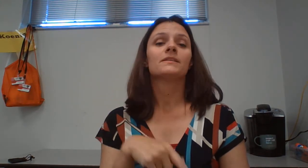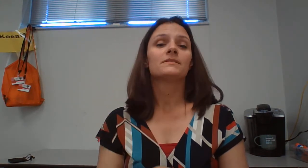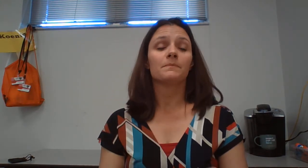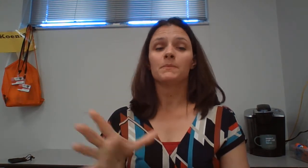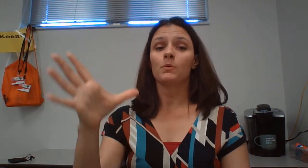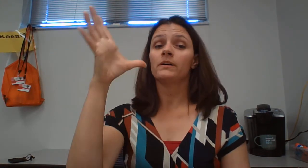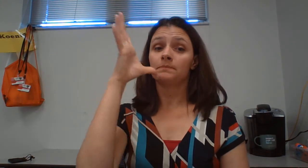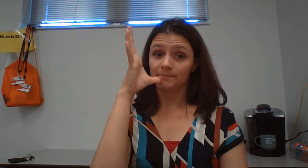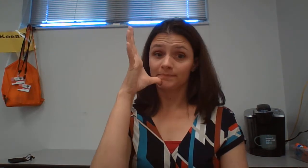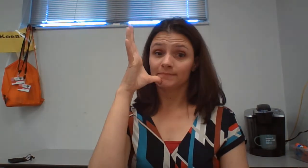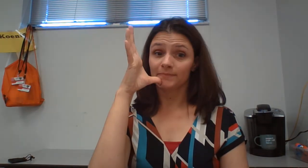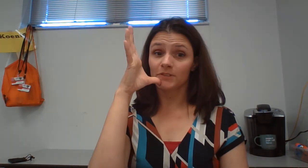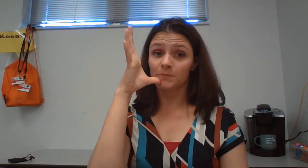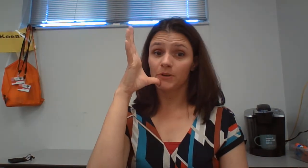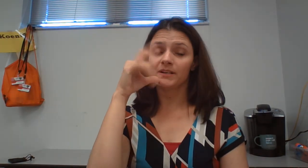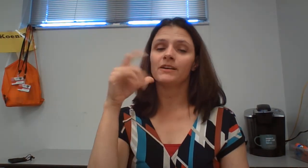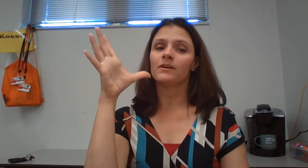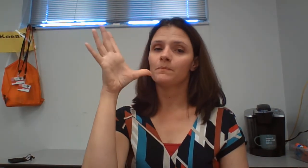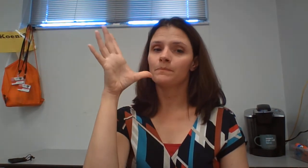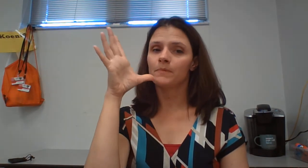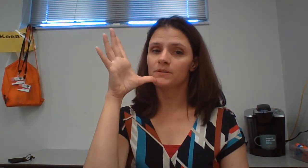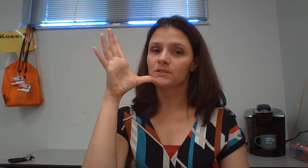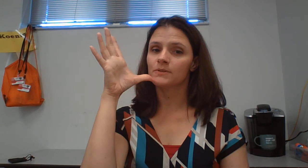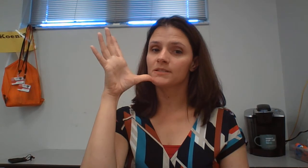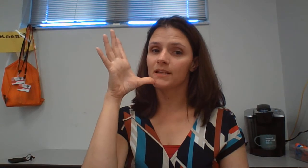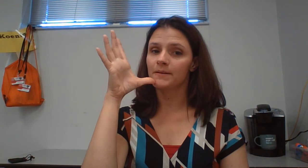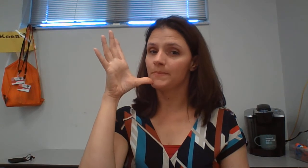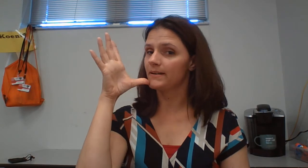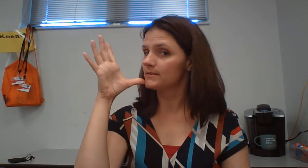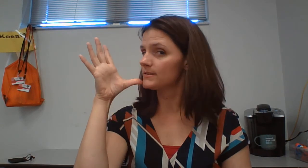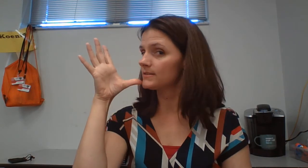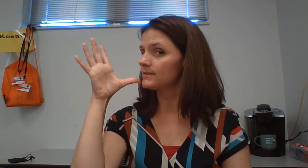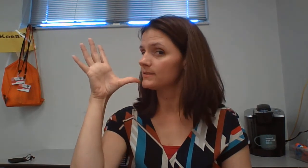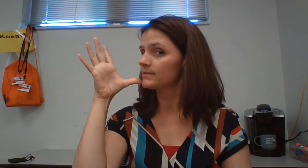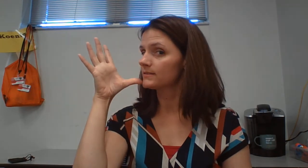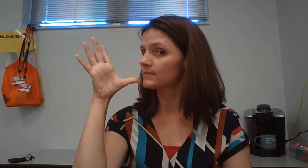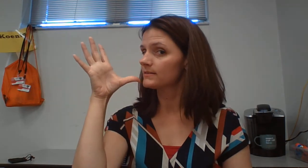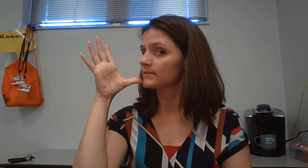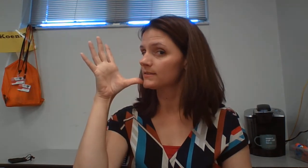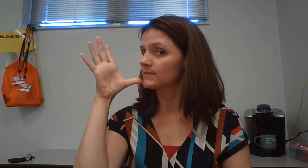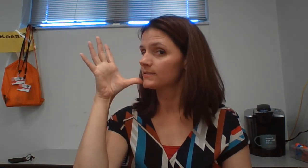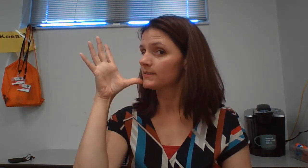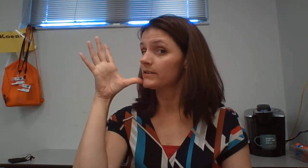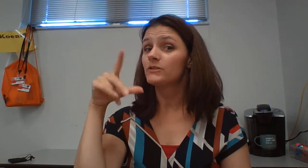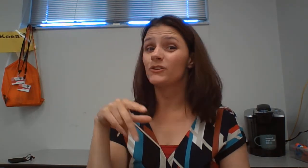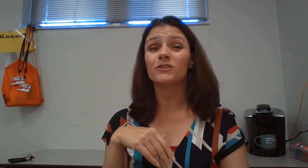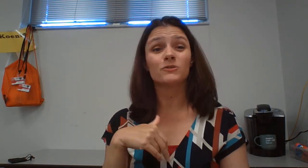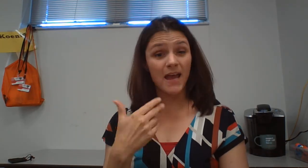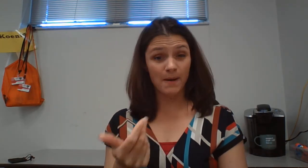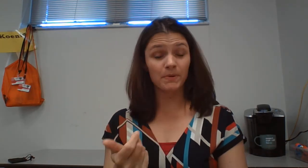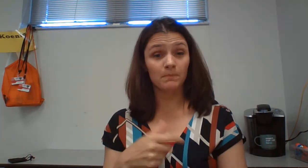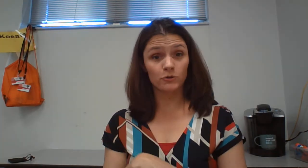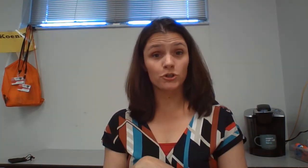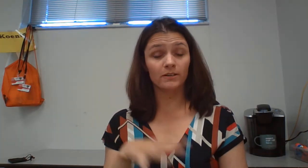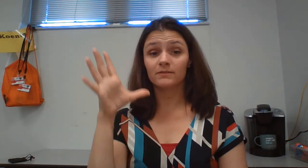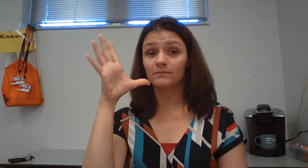Some people will just put it here. Most do a slight bounce. So you could do tapping motion,